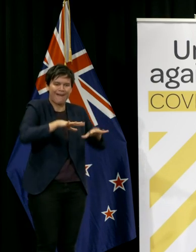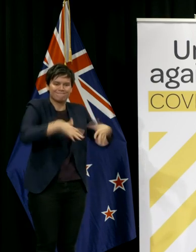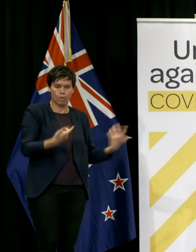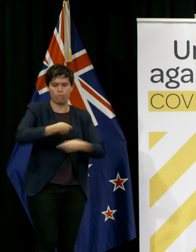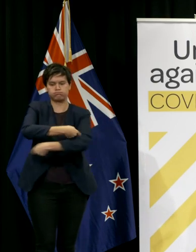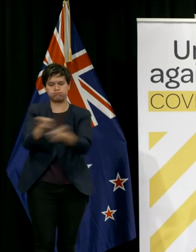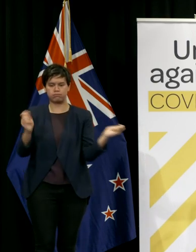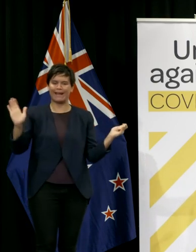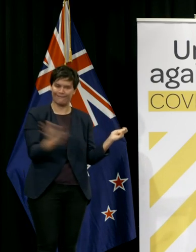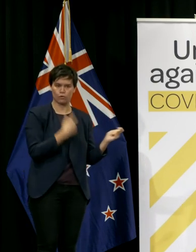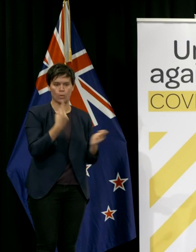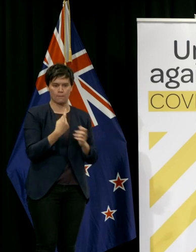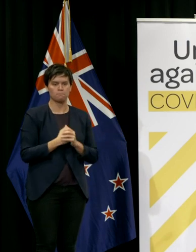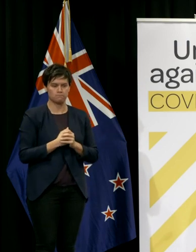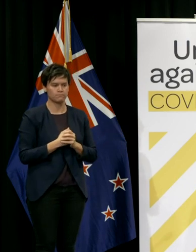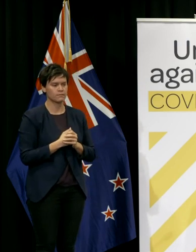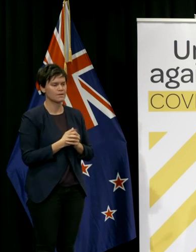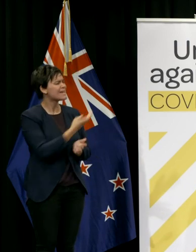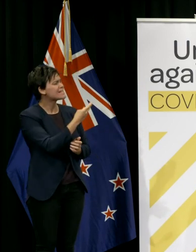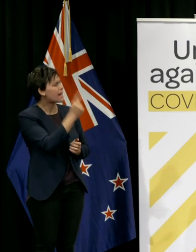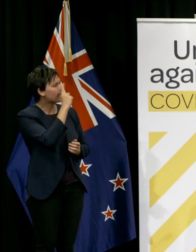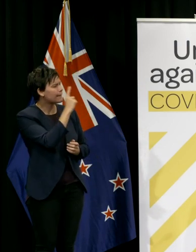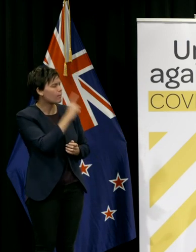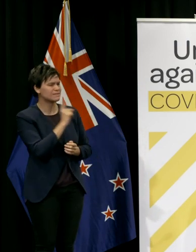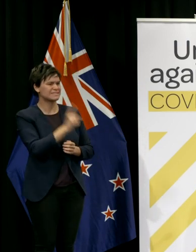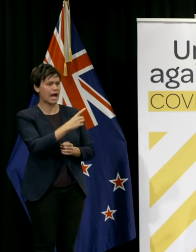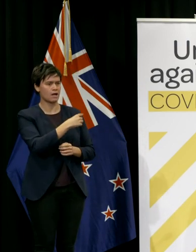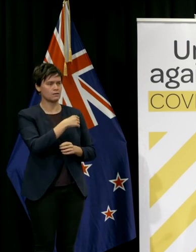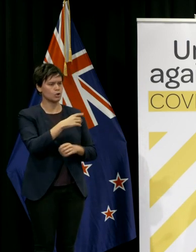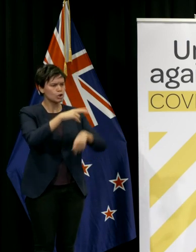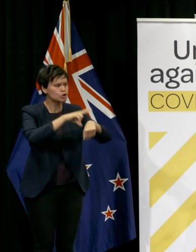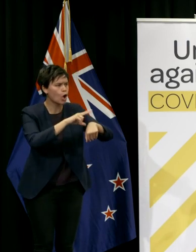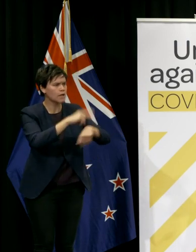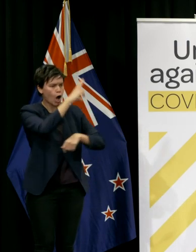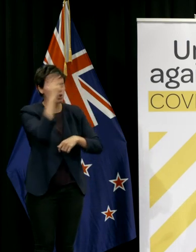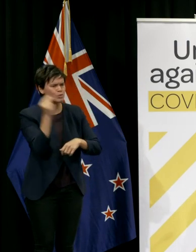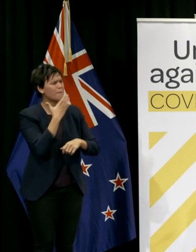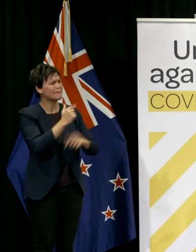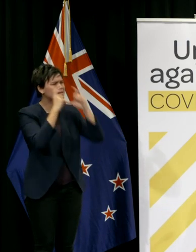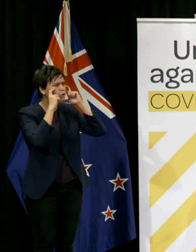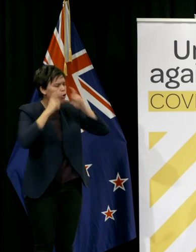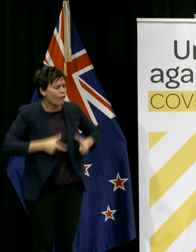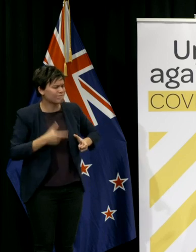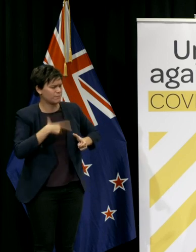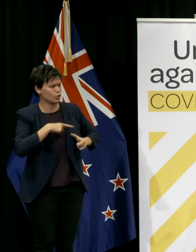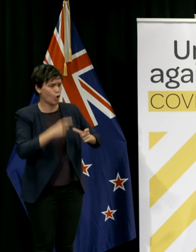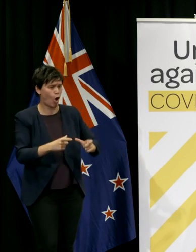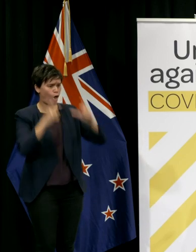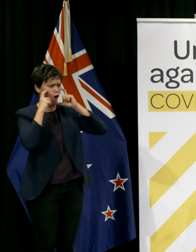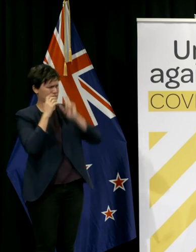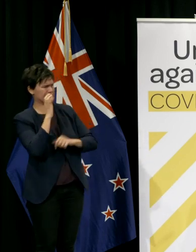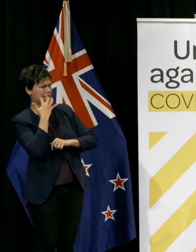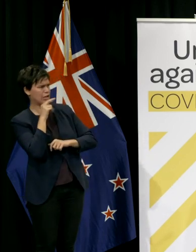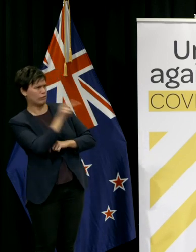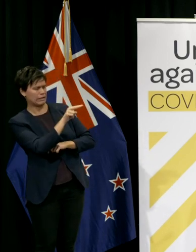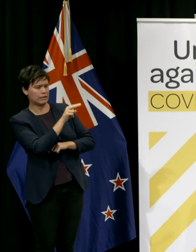that they've been told not to wear masks because it could scare patients. Is that appropriate? I think clinicians and district health